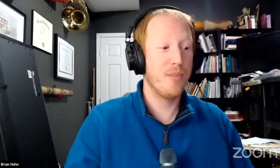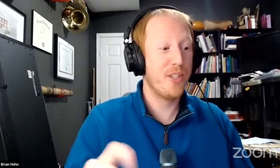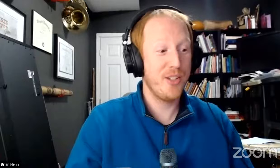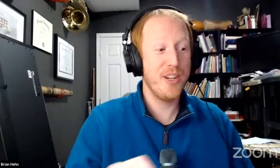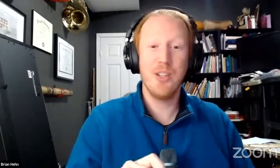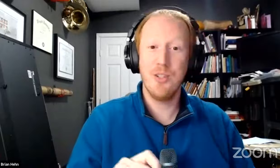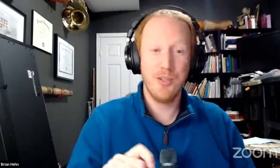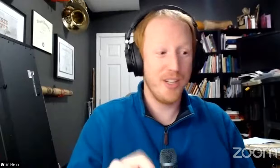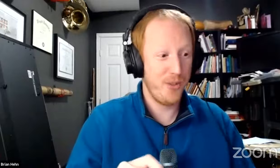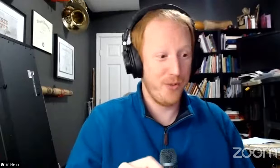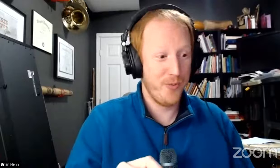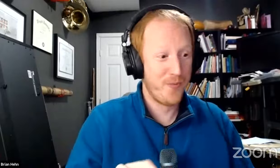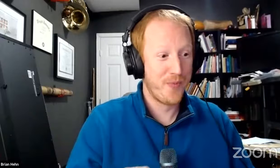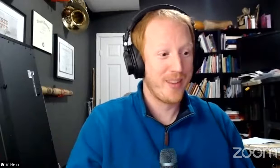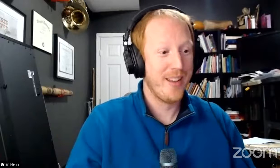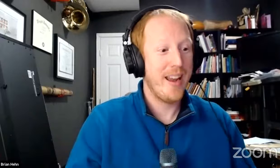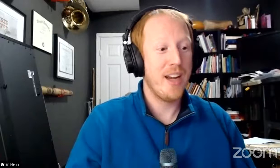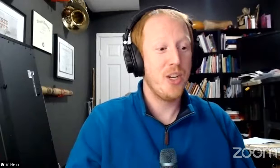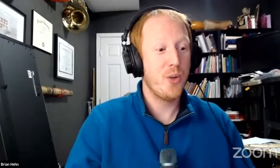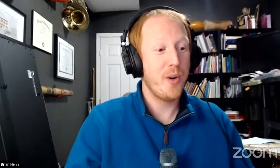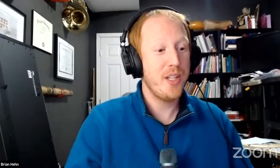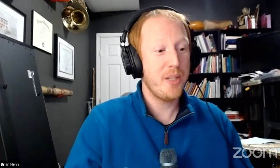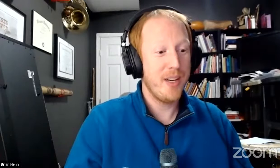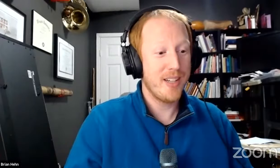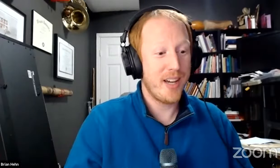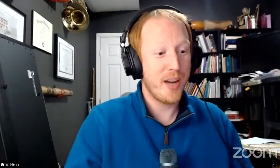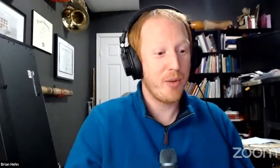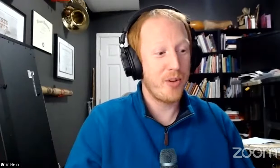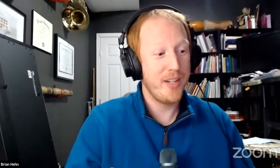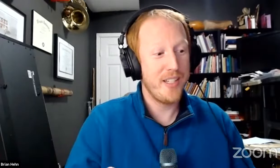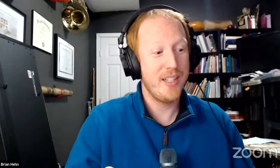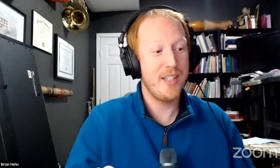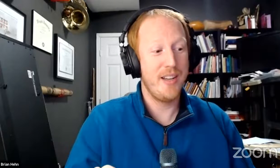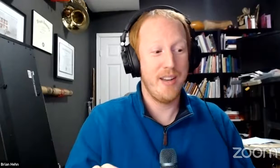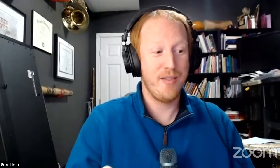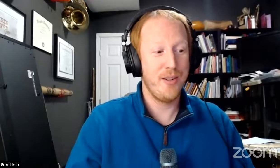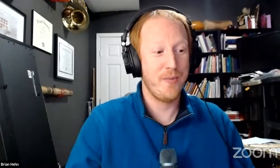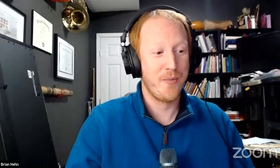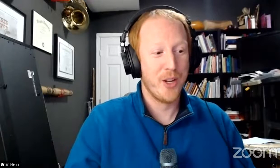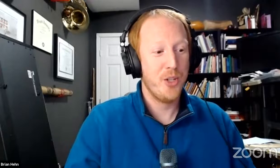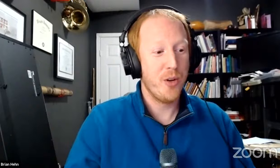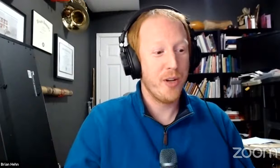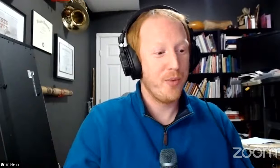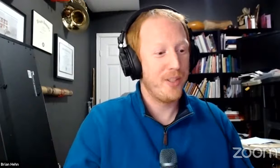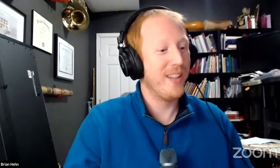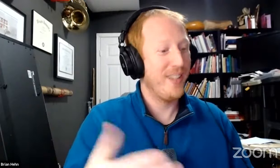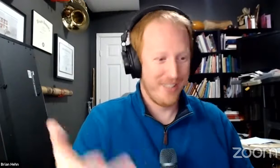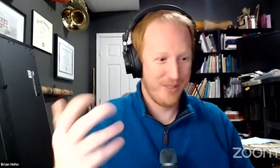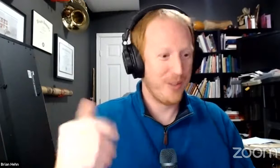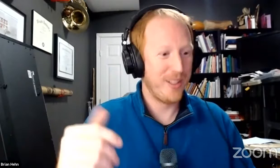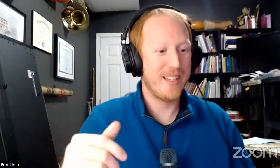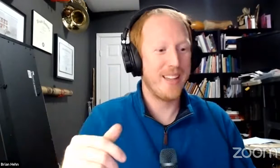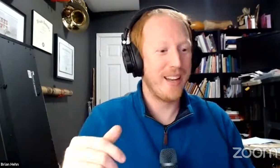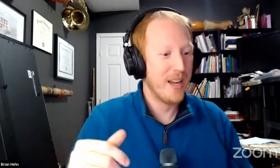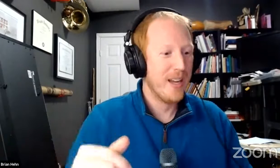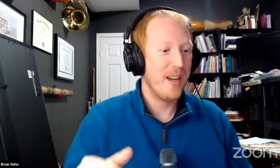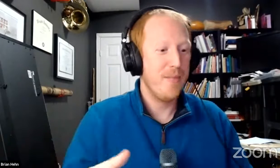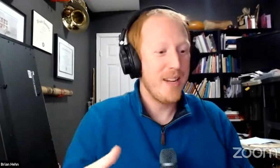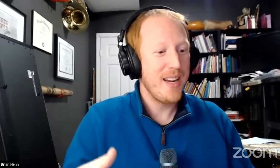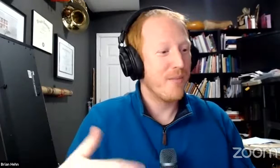Thanks, Maria. So I'm going to introduce each signer and